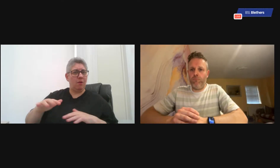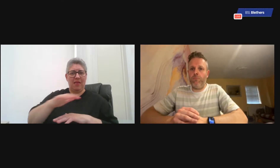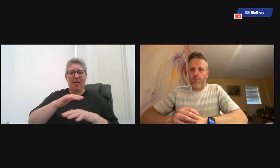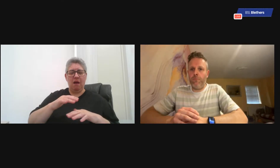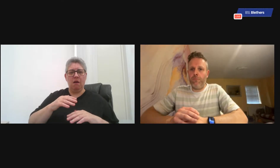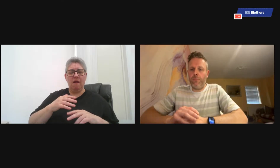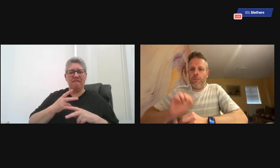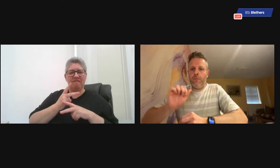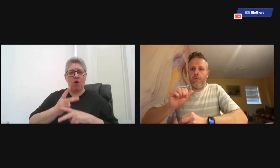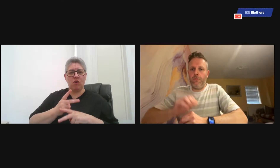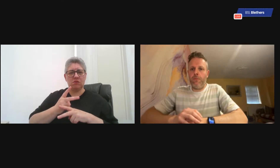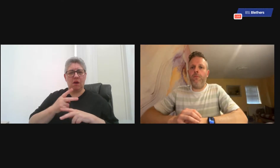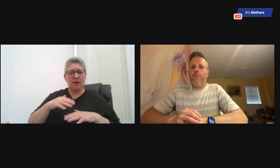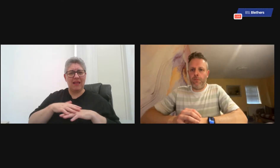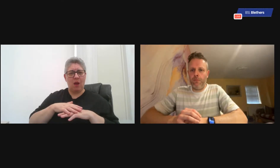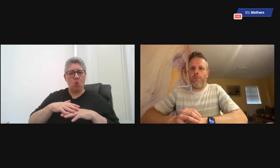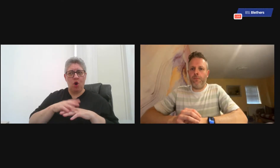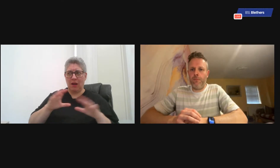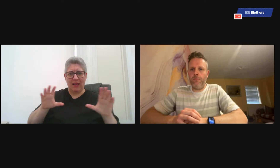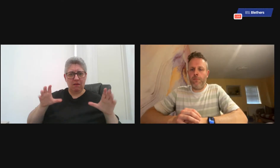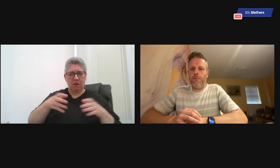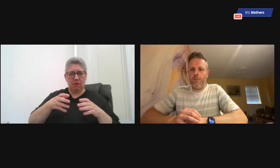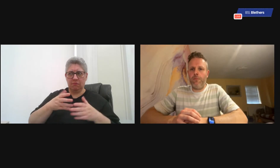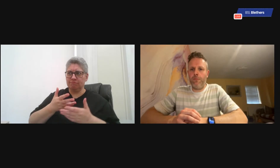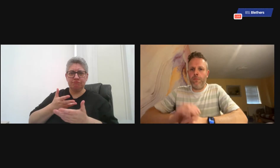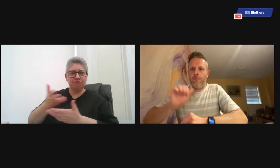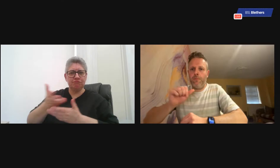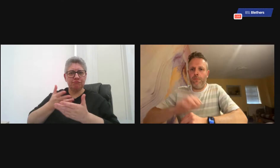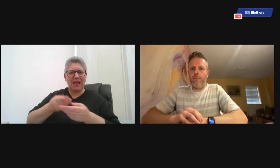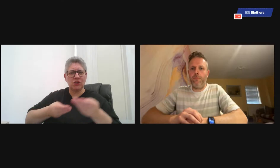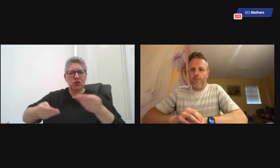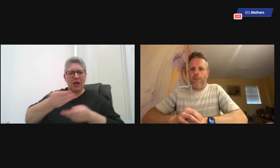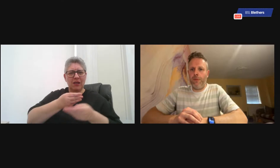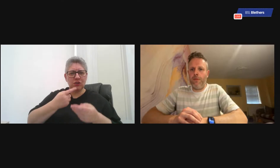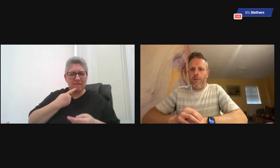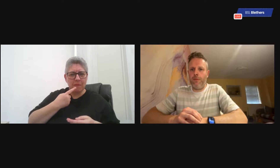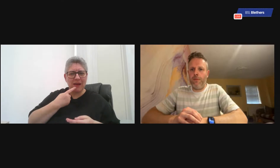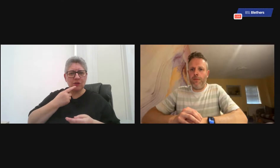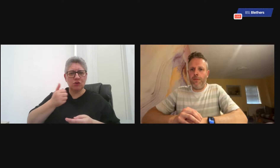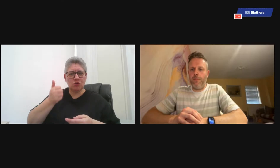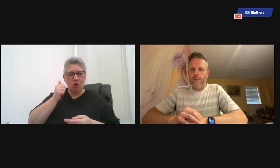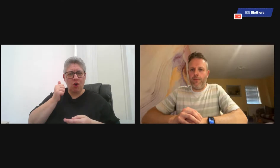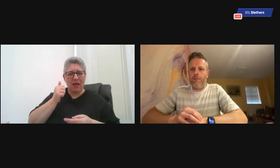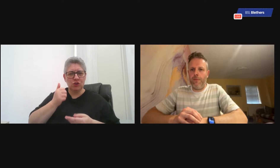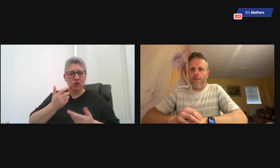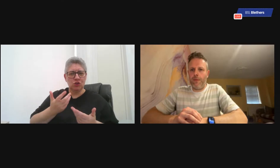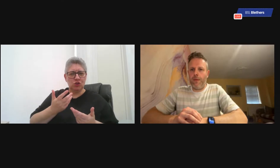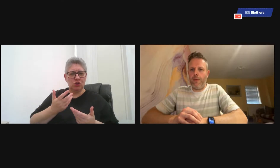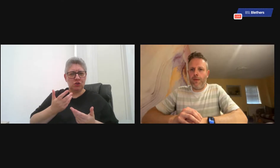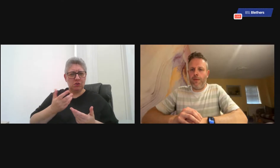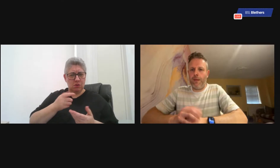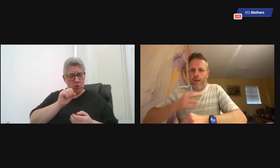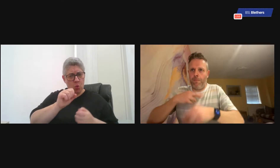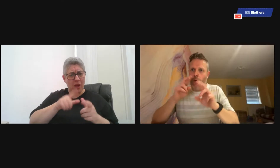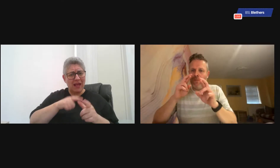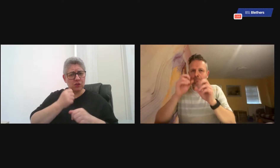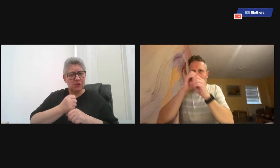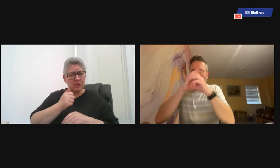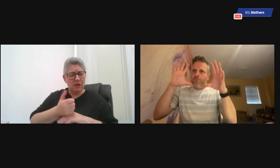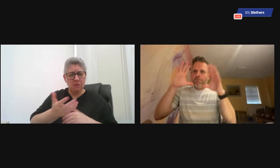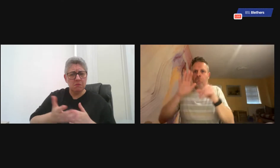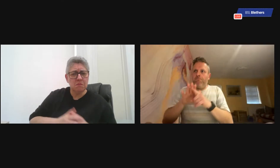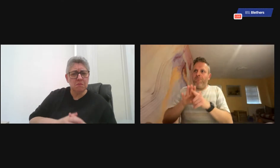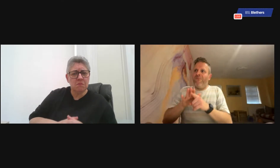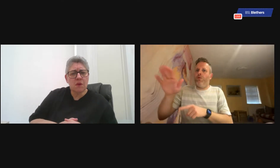deaf other foster carers there. And is that something you'd like to see established, a network where deaf